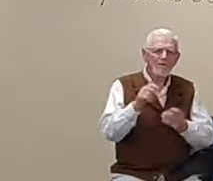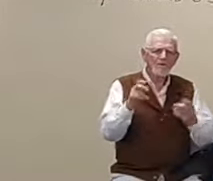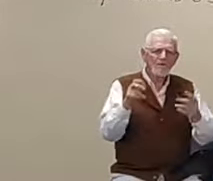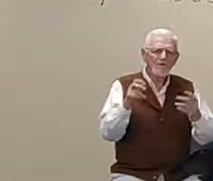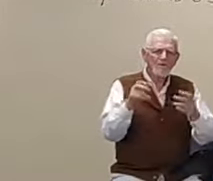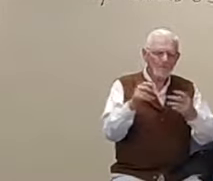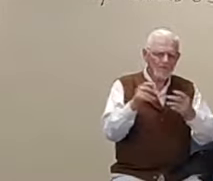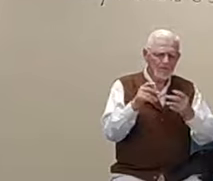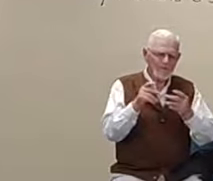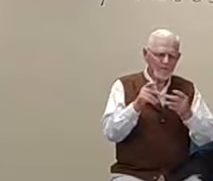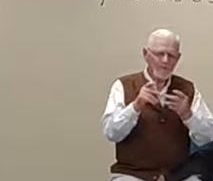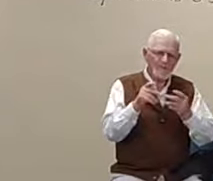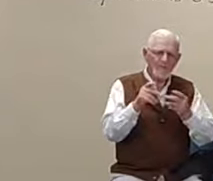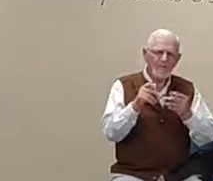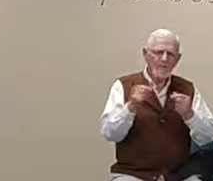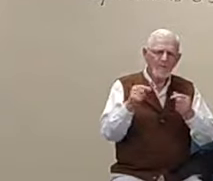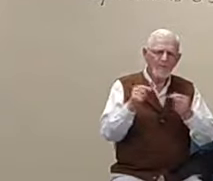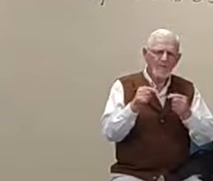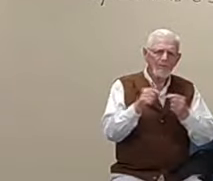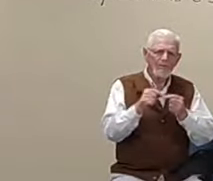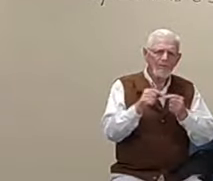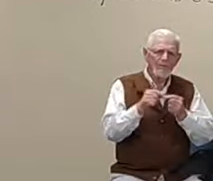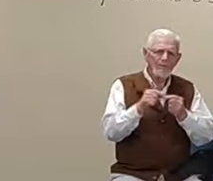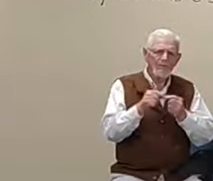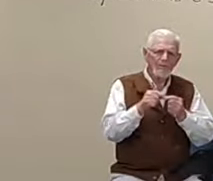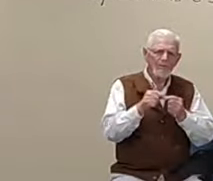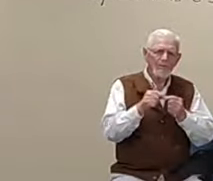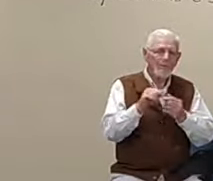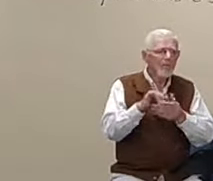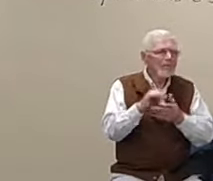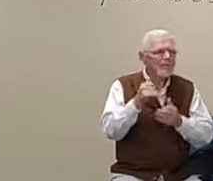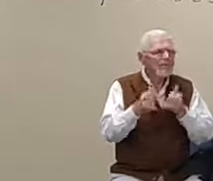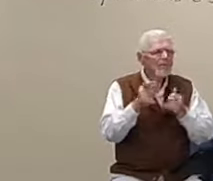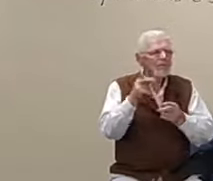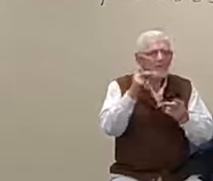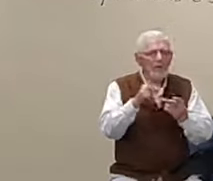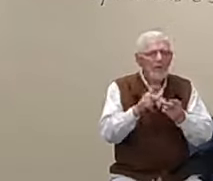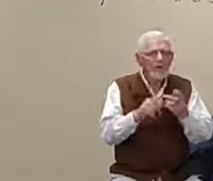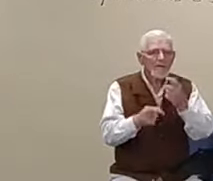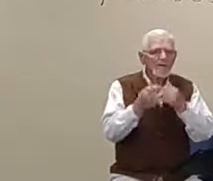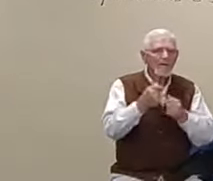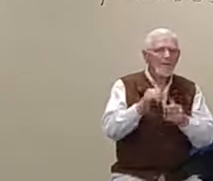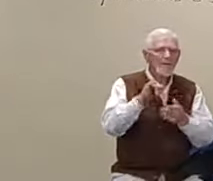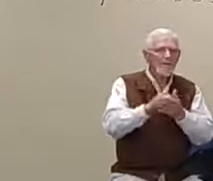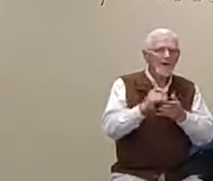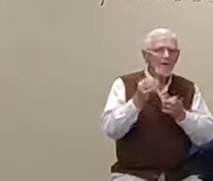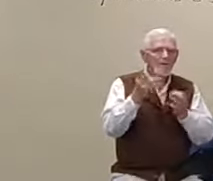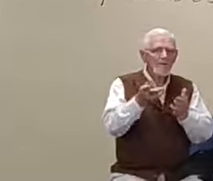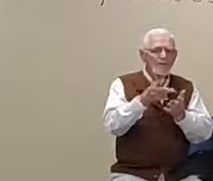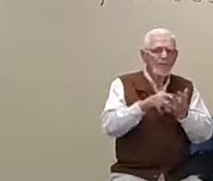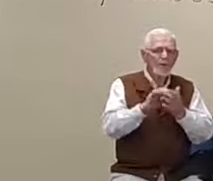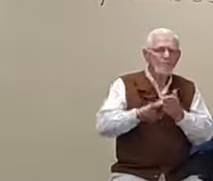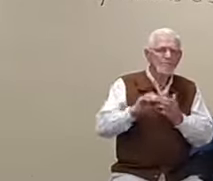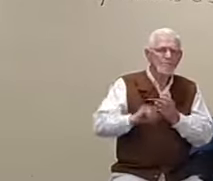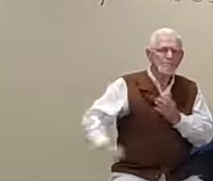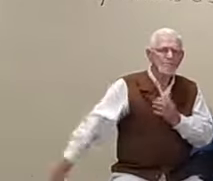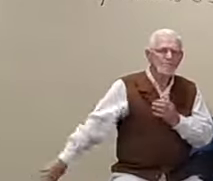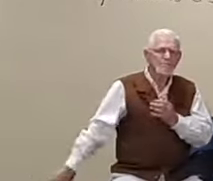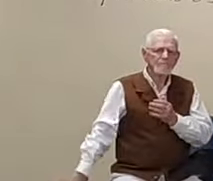fit. He says, but when that which is perfect is come, then that which is in part shall be done